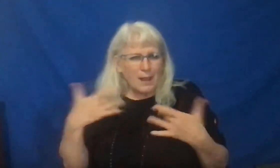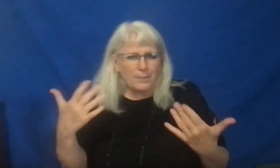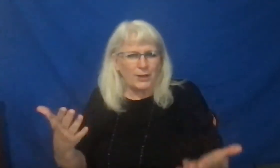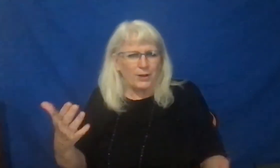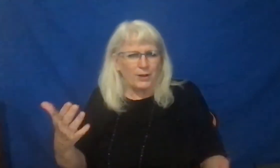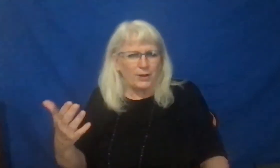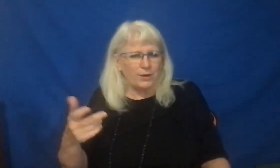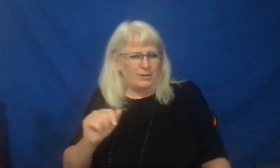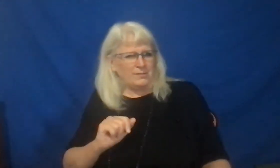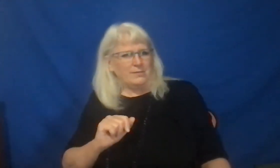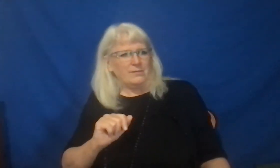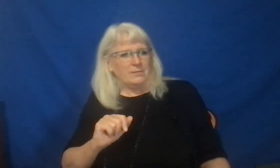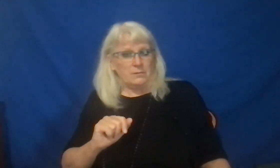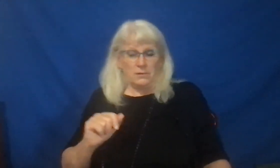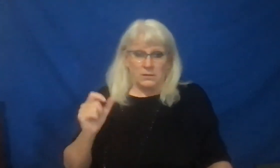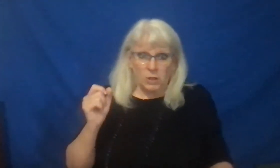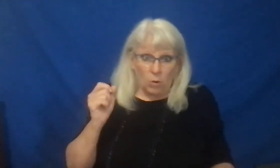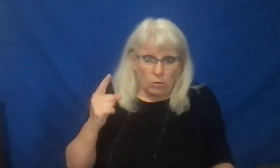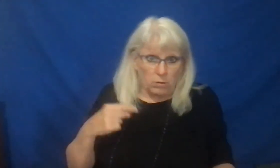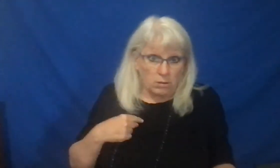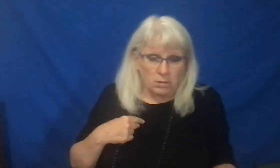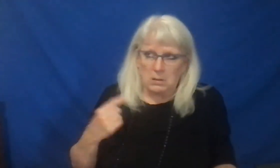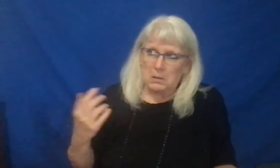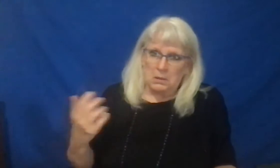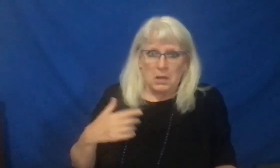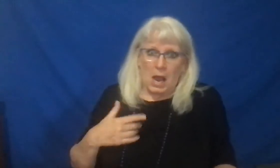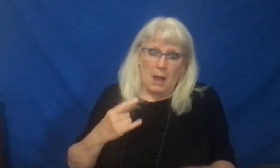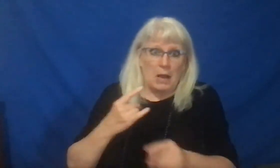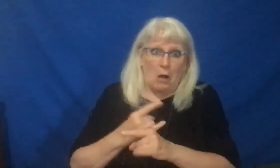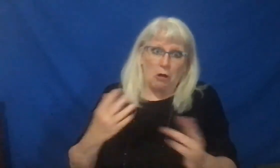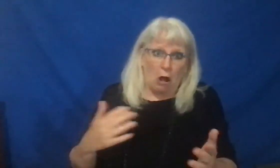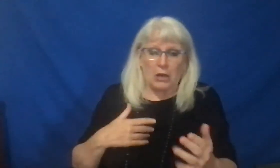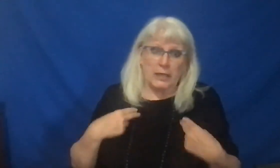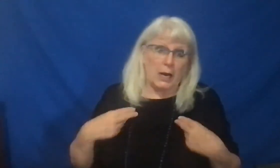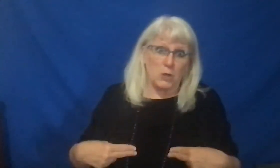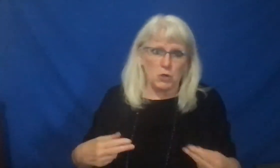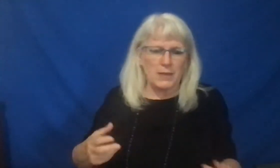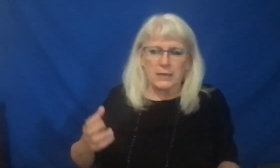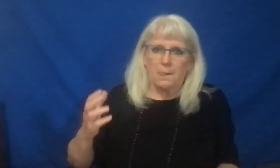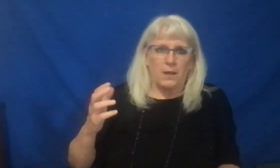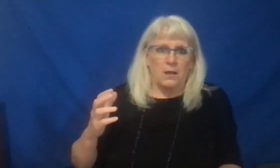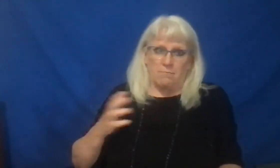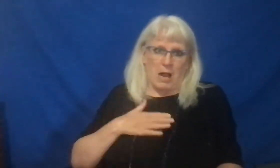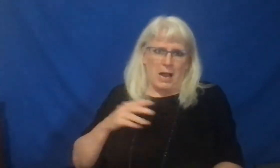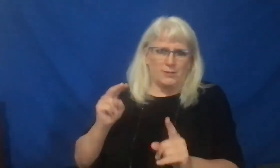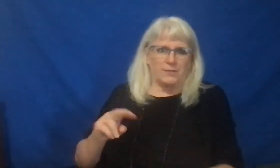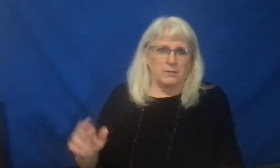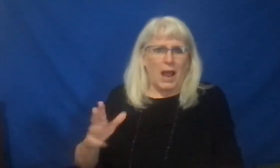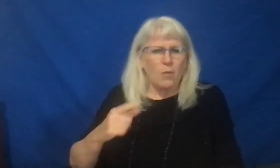see, who I am as, I don't know, a drunk as a human, is I want to like tell people what to do.